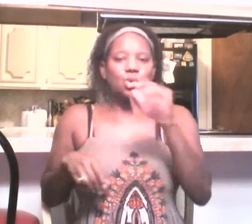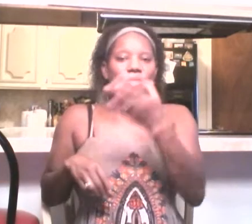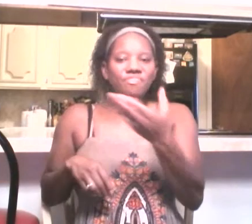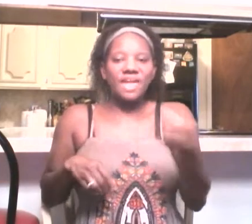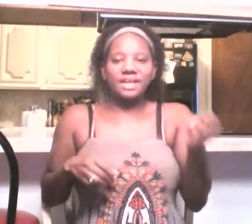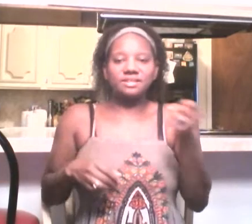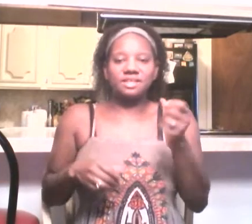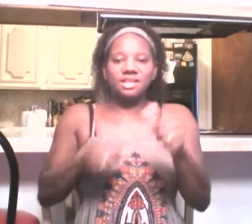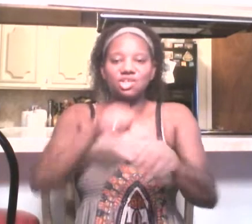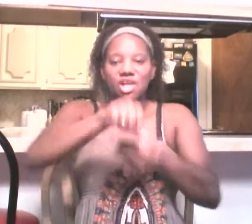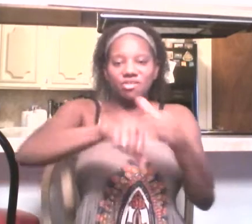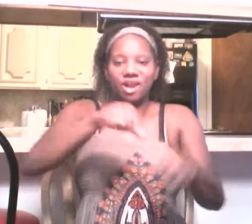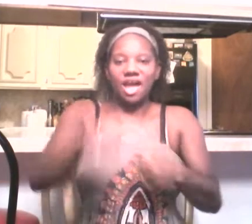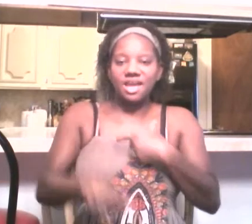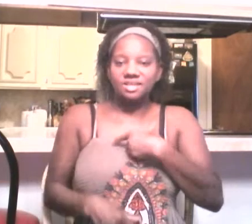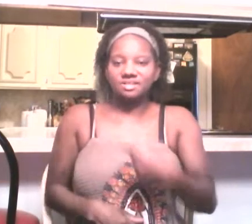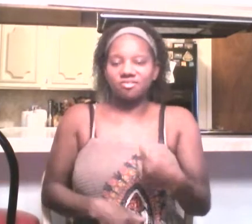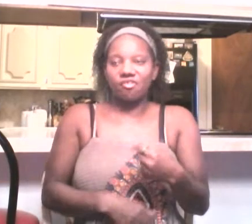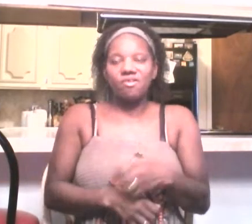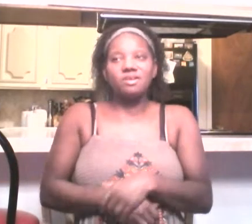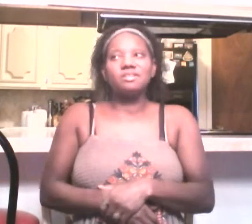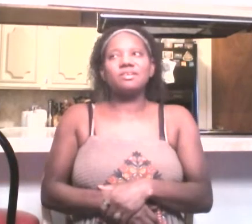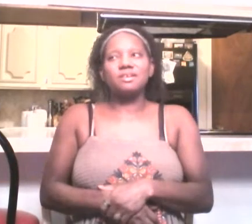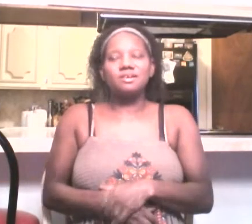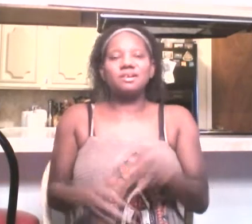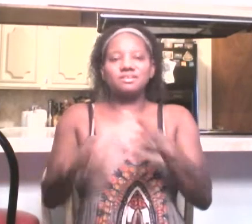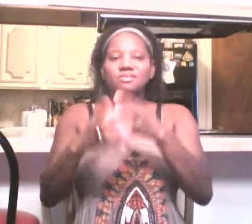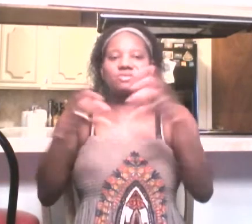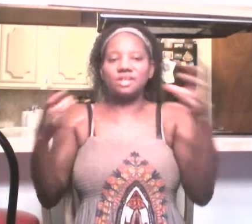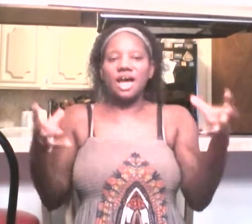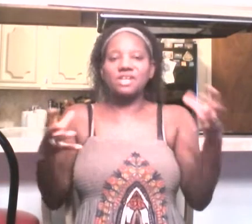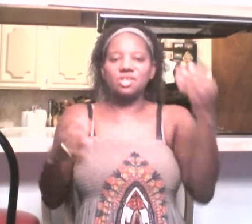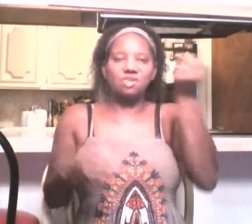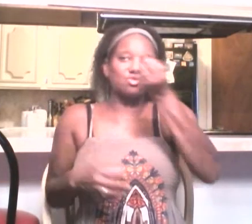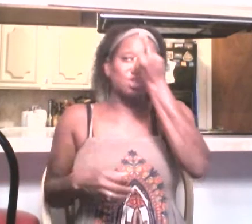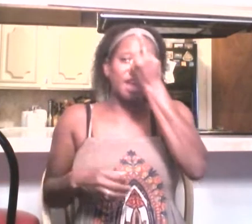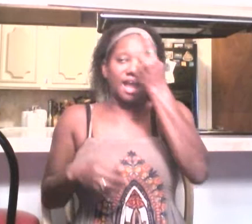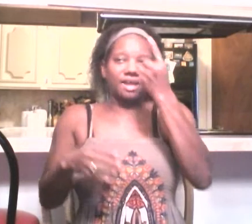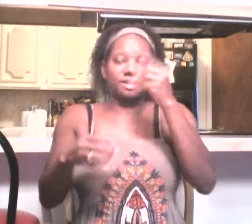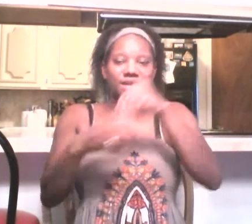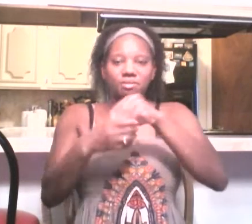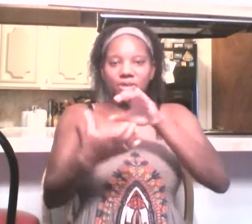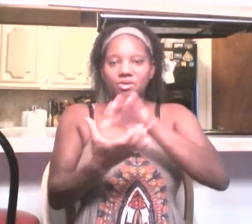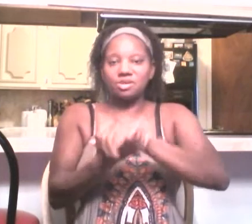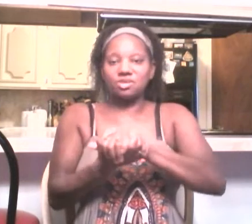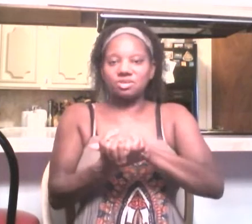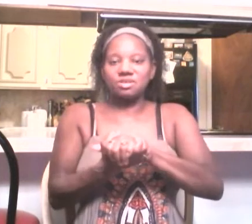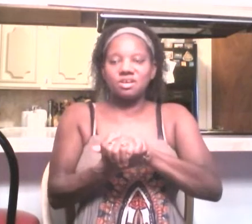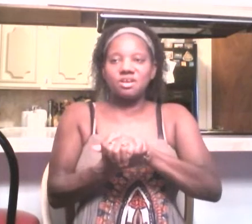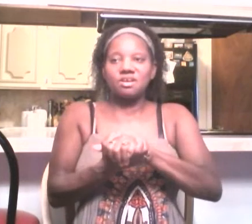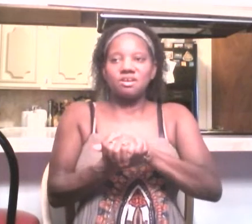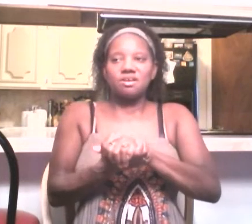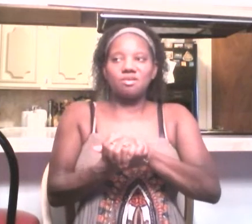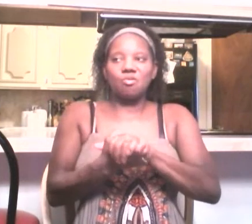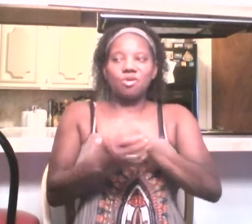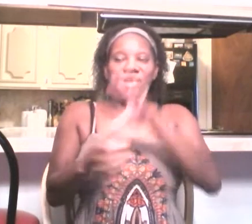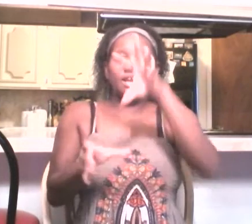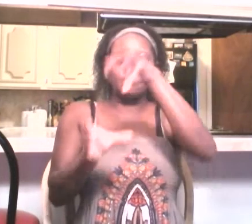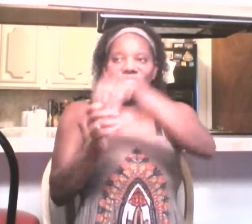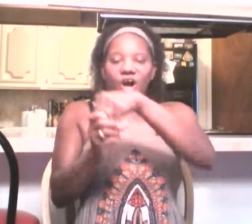doing things that each other like. So it's a lot to understand in a marriage or getting